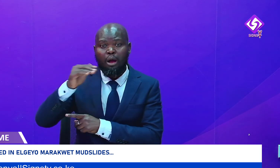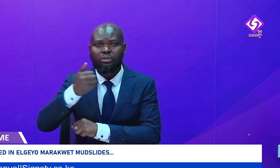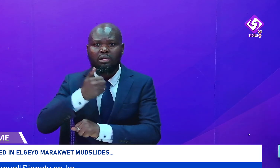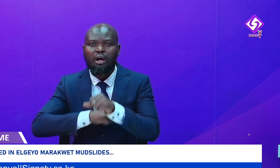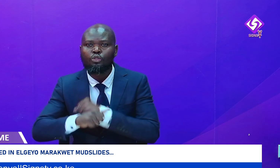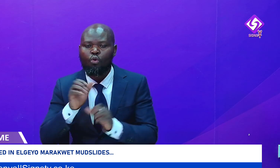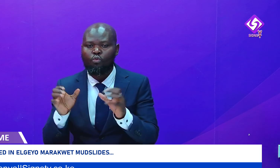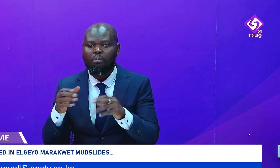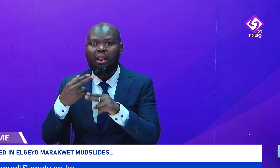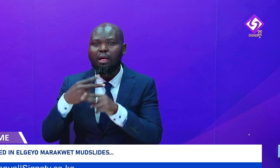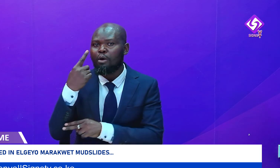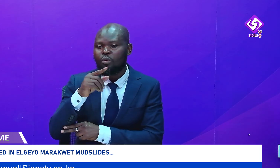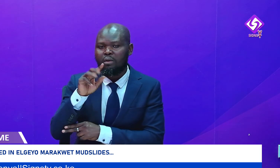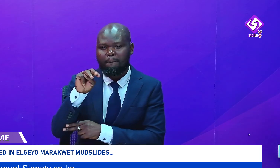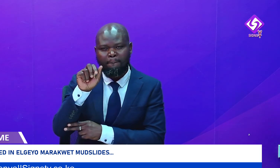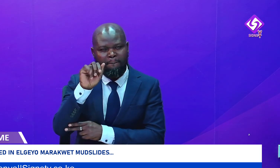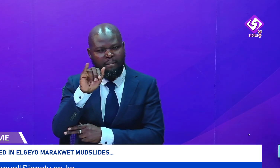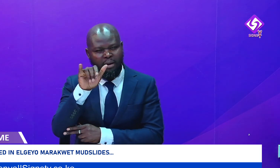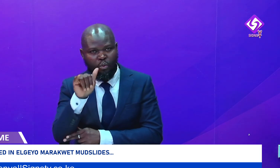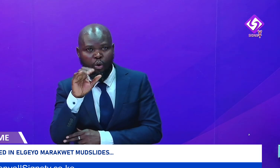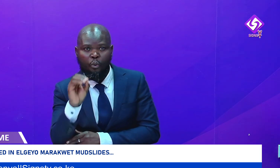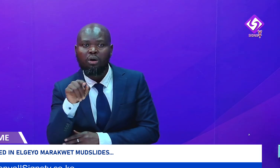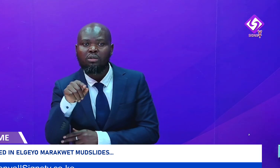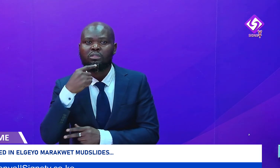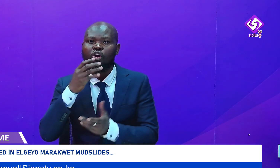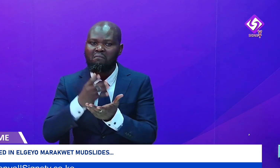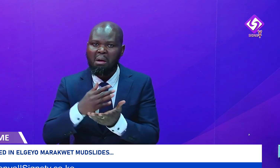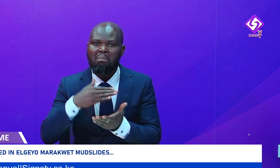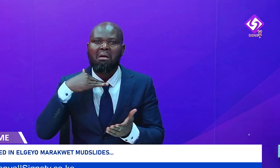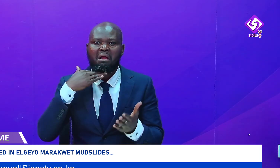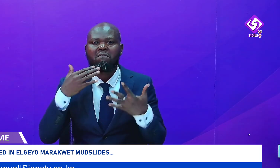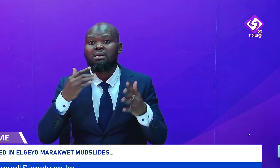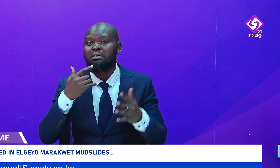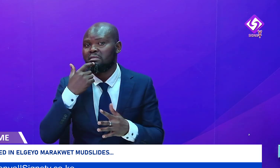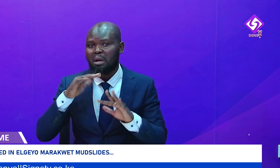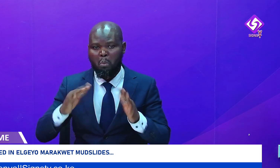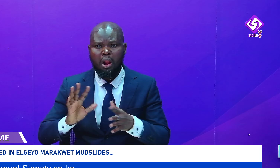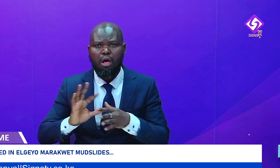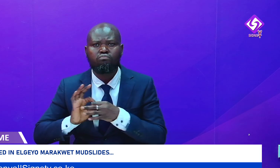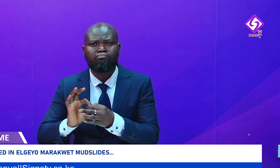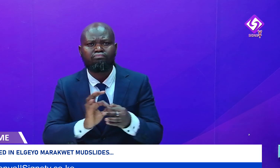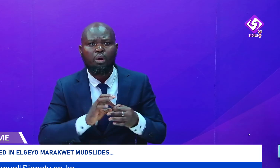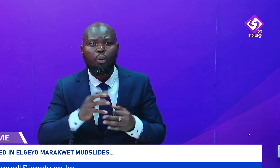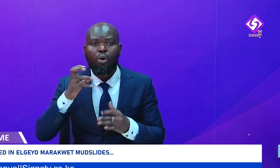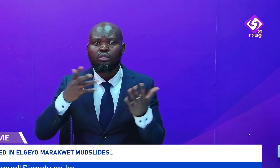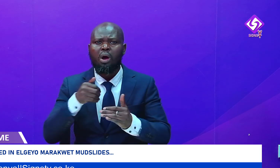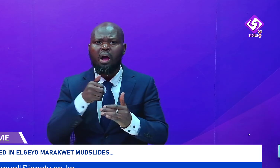Elgeyo Marakwet Acting County Commissioner Julius Maio confirmed the deaths and said rescue operations were underway, with several people